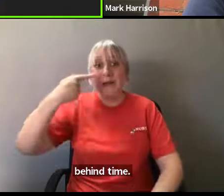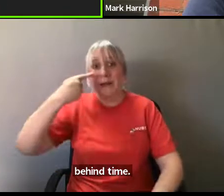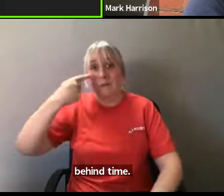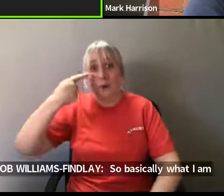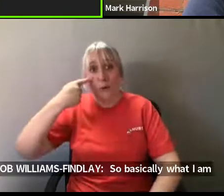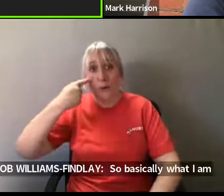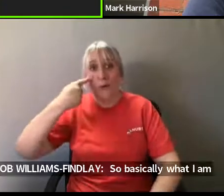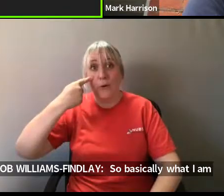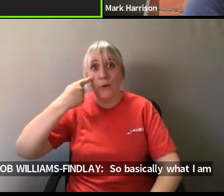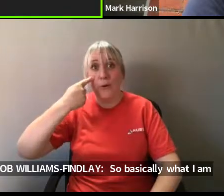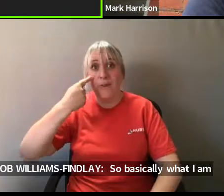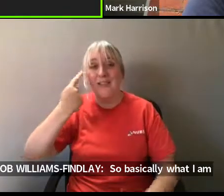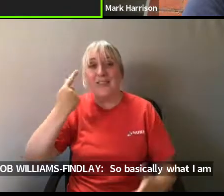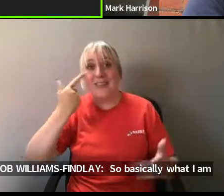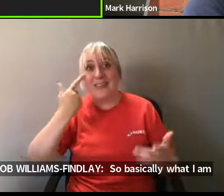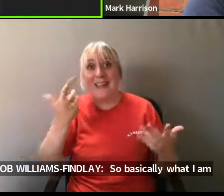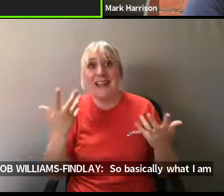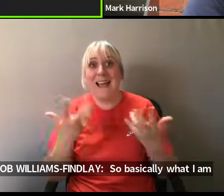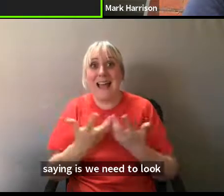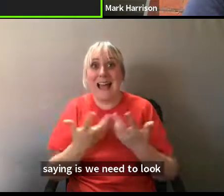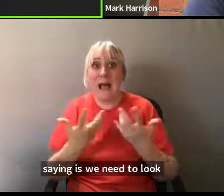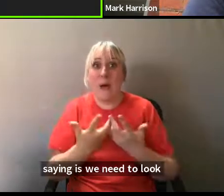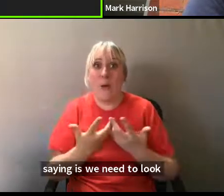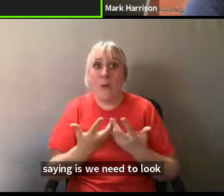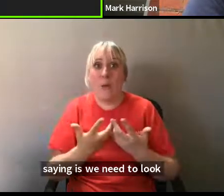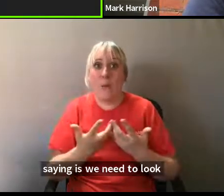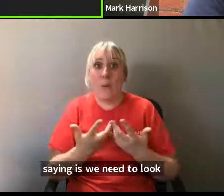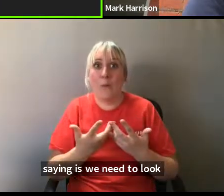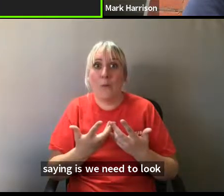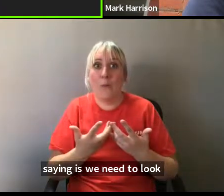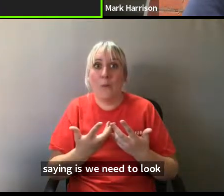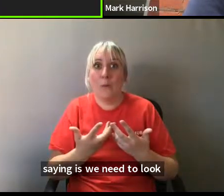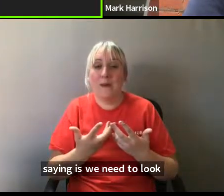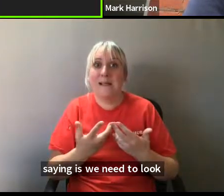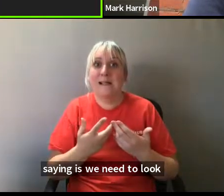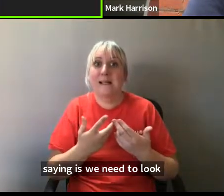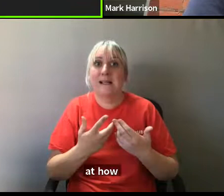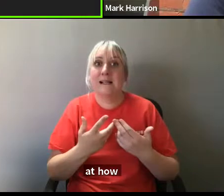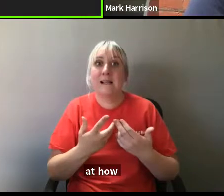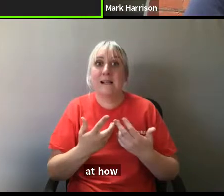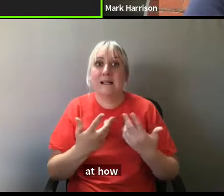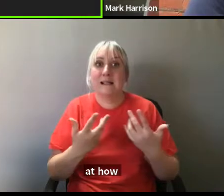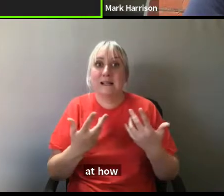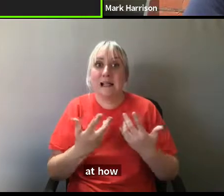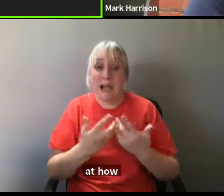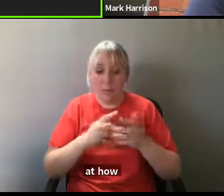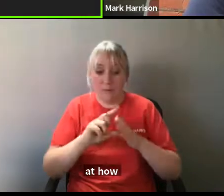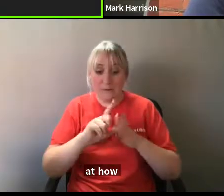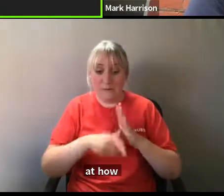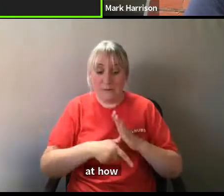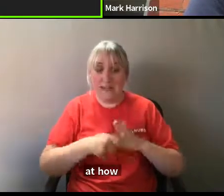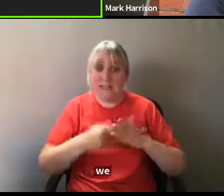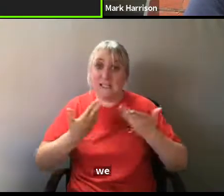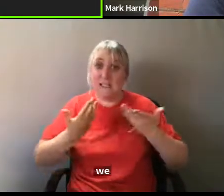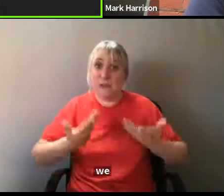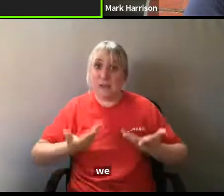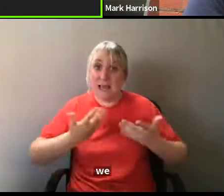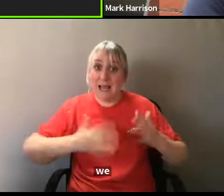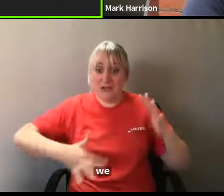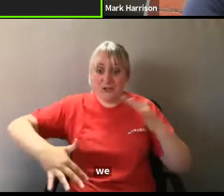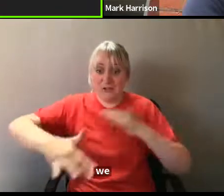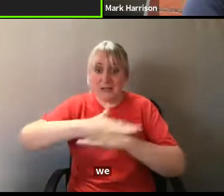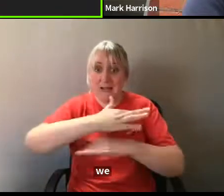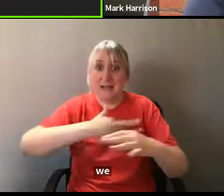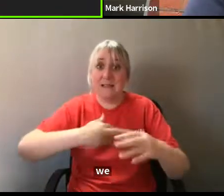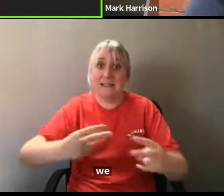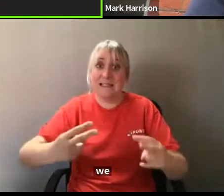how we understood disability today, and then try